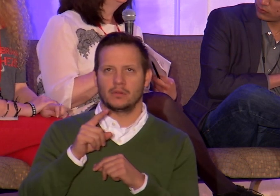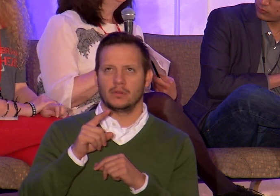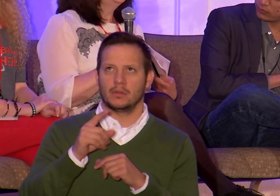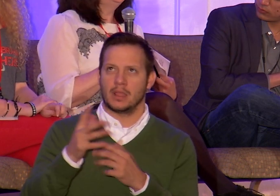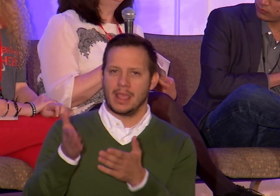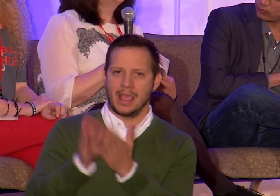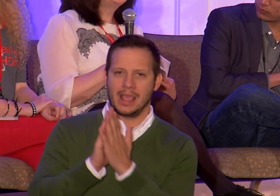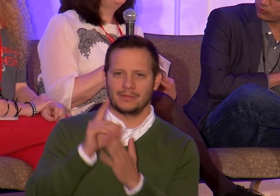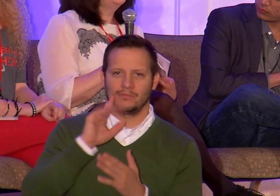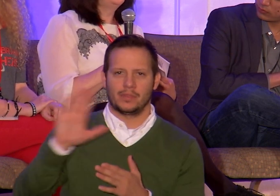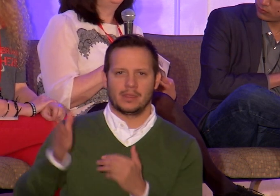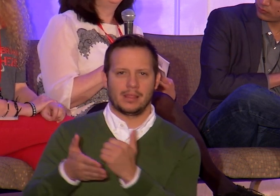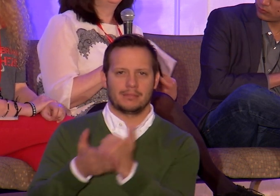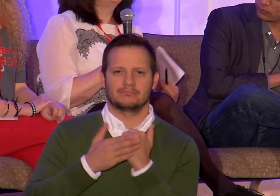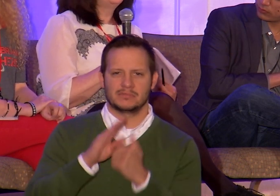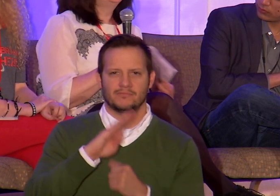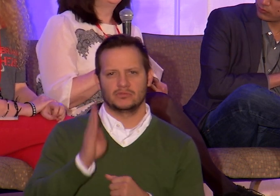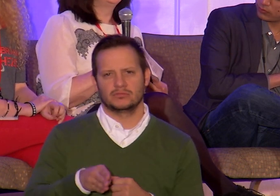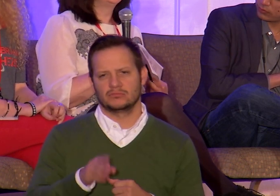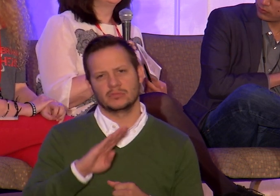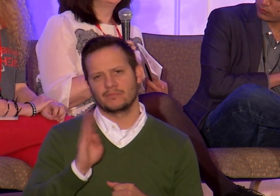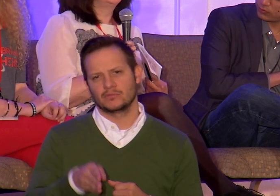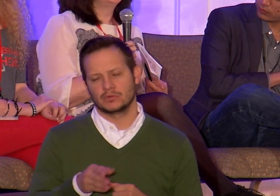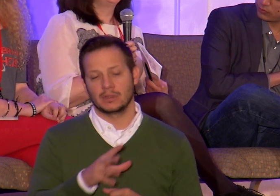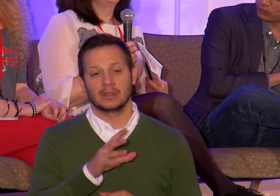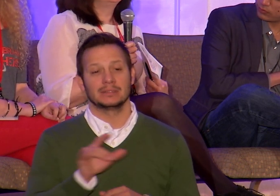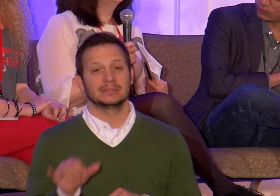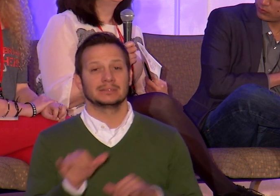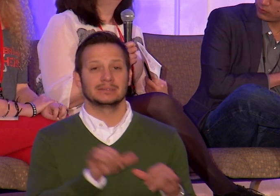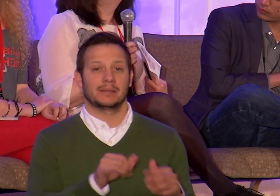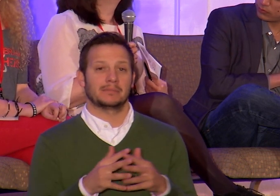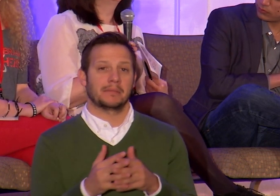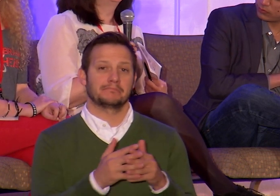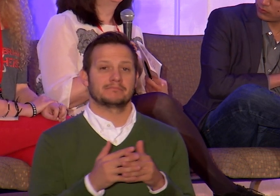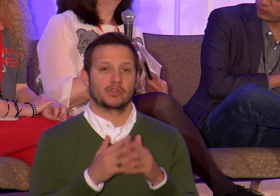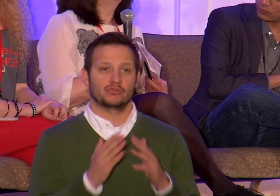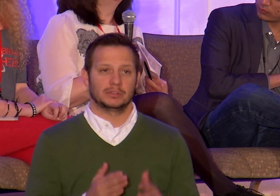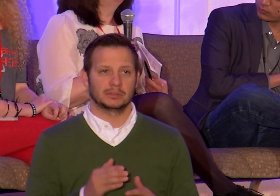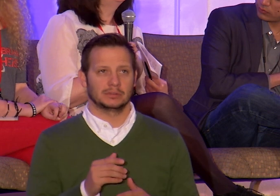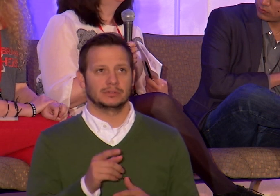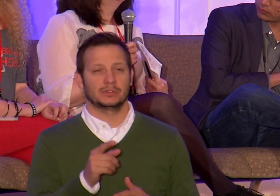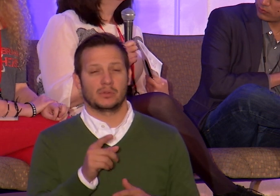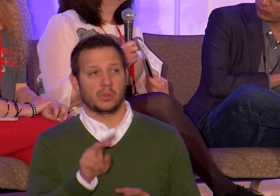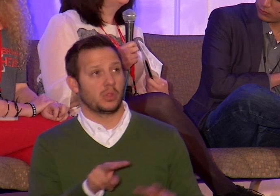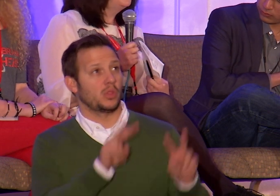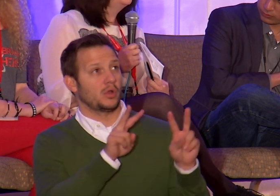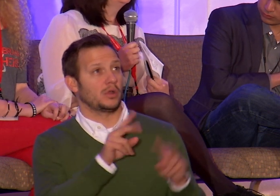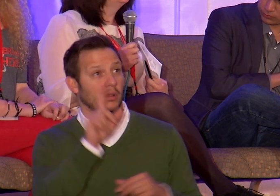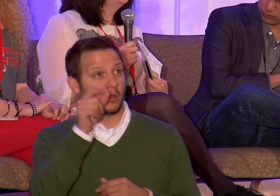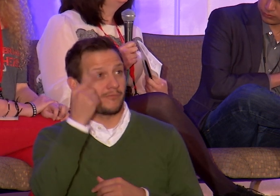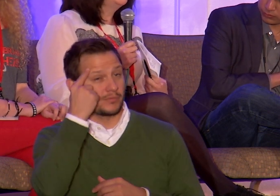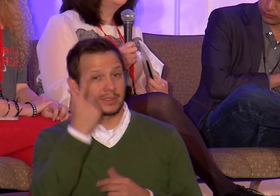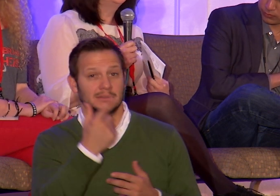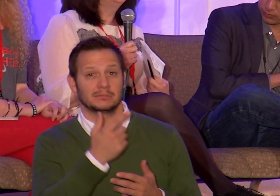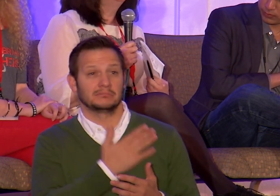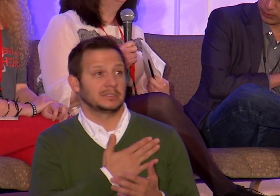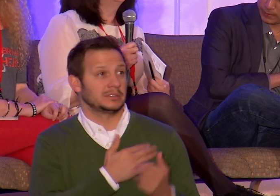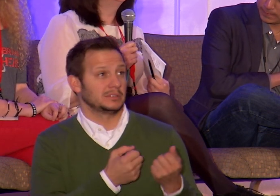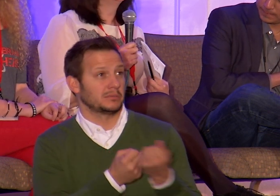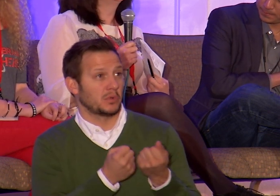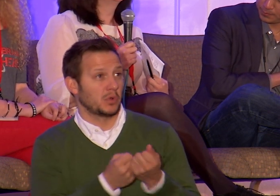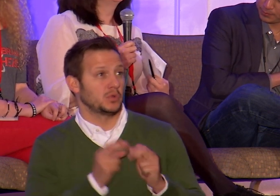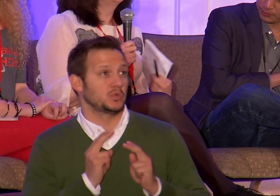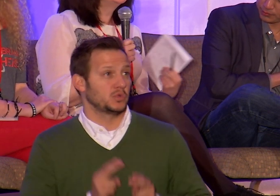support. And in the same way, I think that Americans shouldn't look to their government for support for real